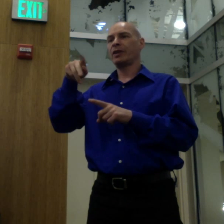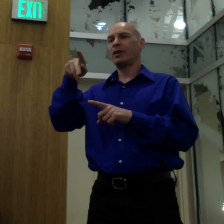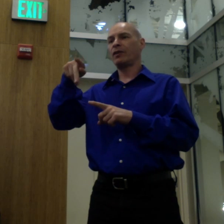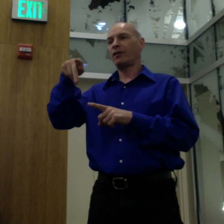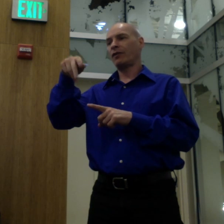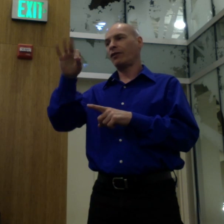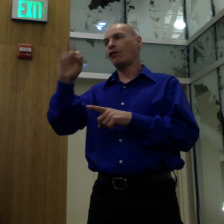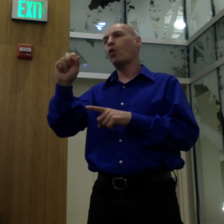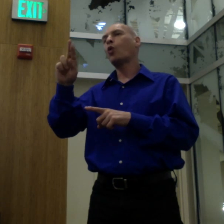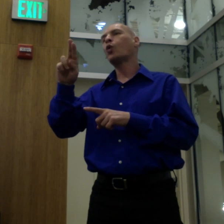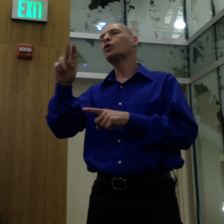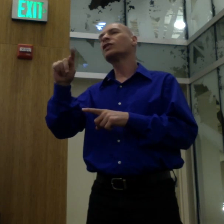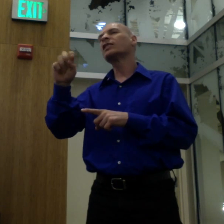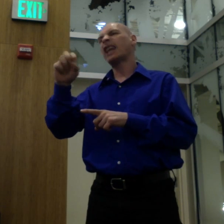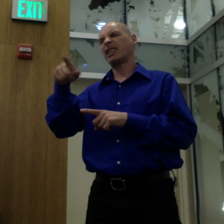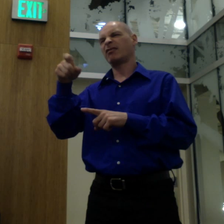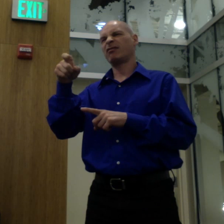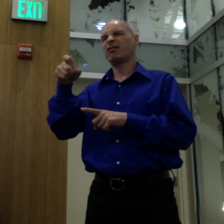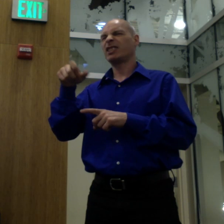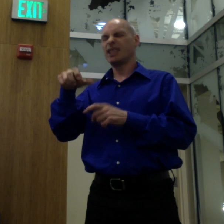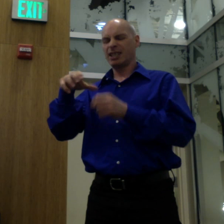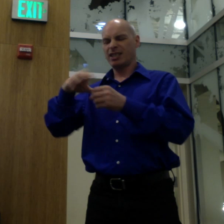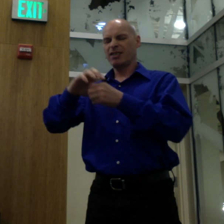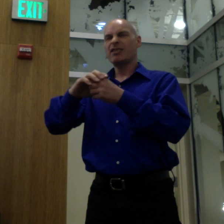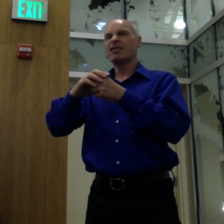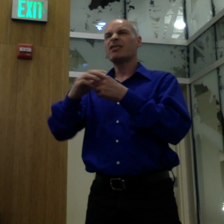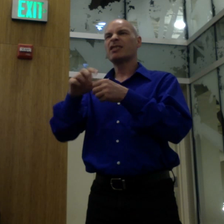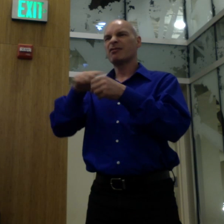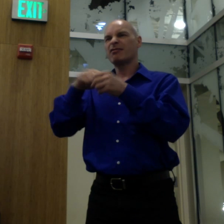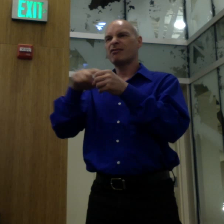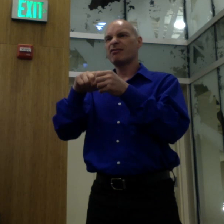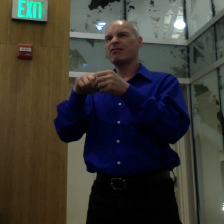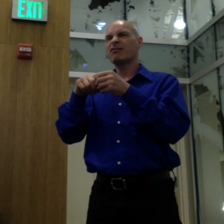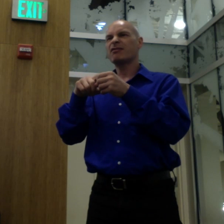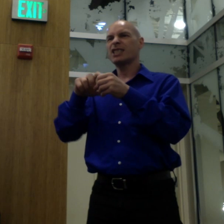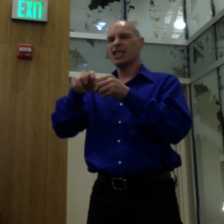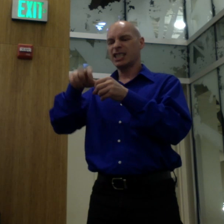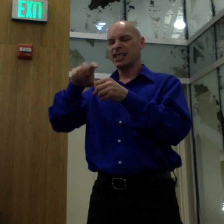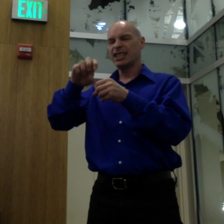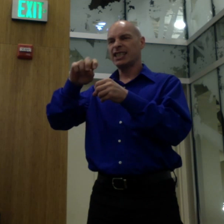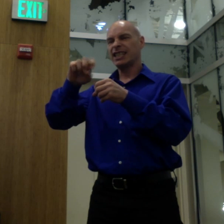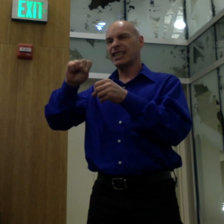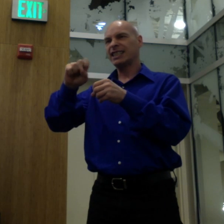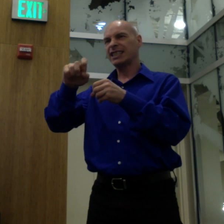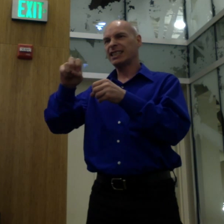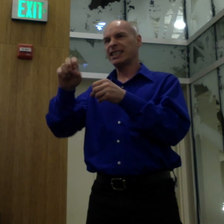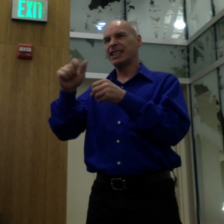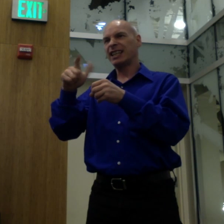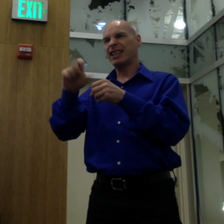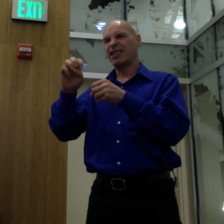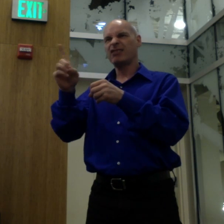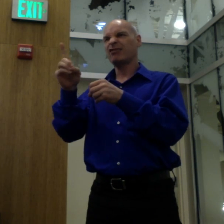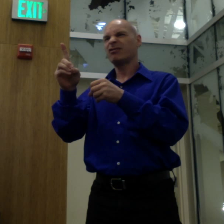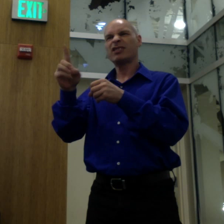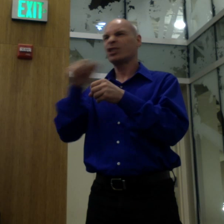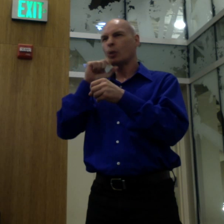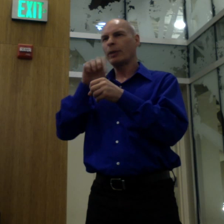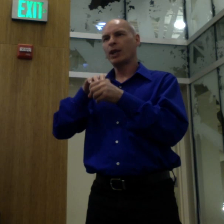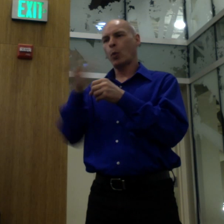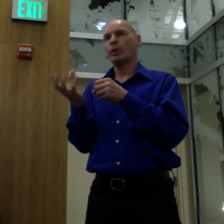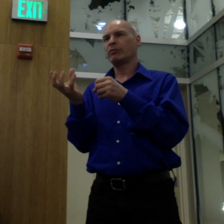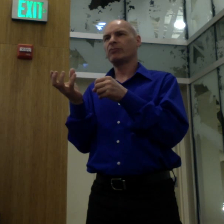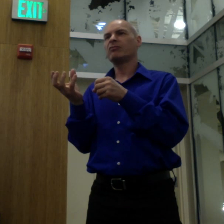broken. It's in a good, sturdy, strong, solid plastic container. It has not